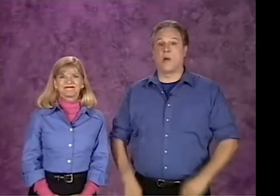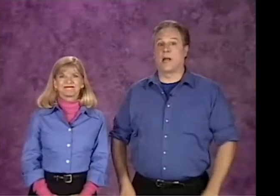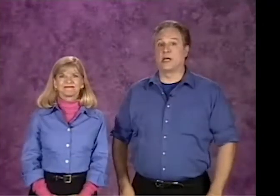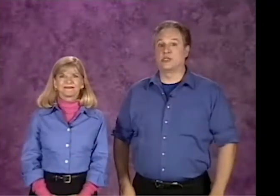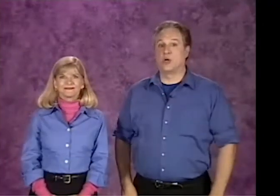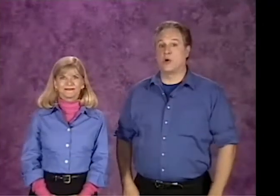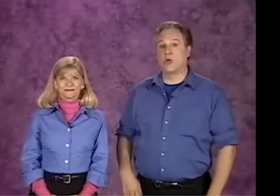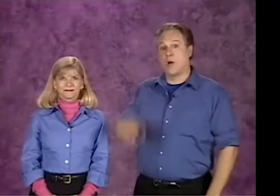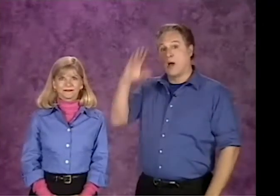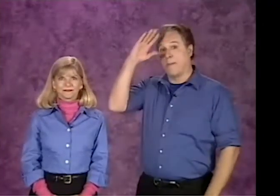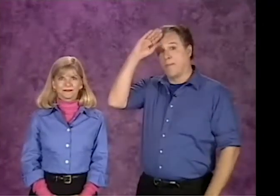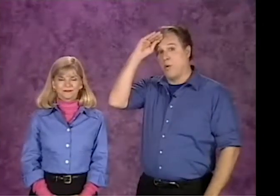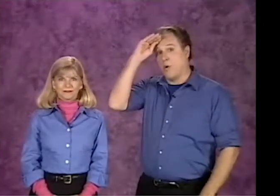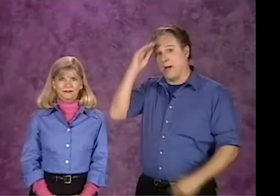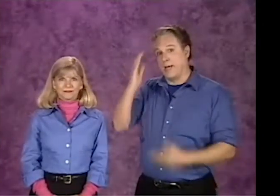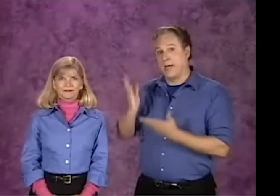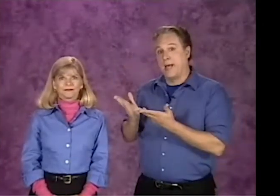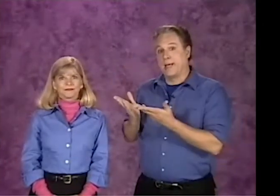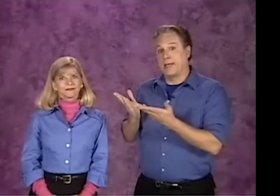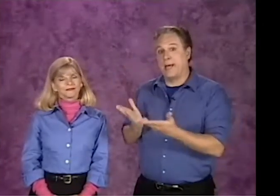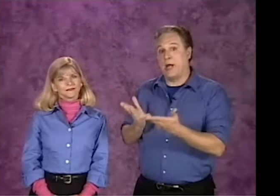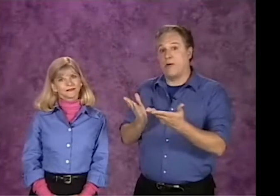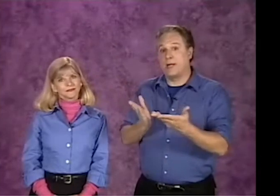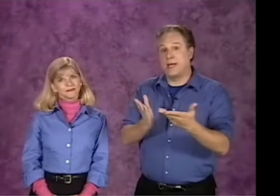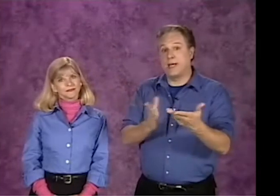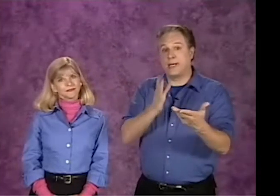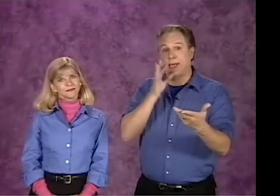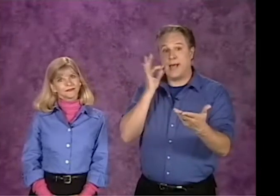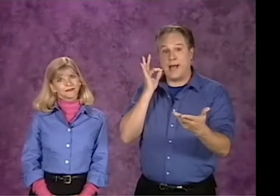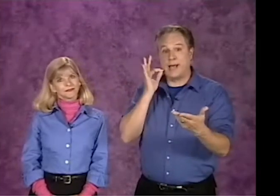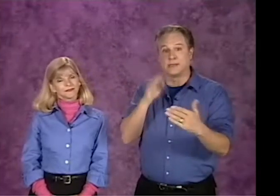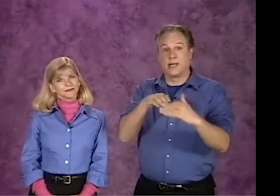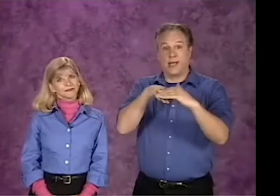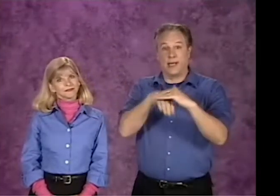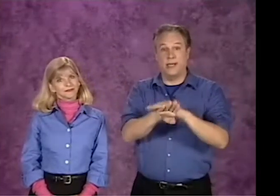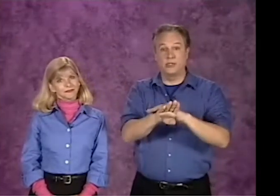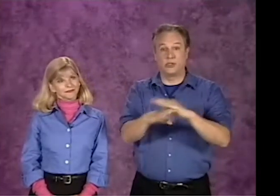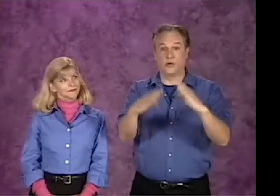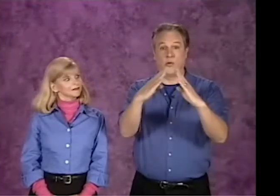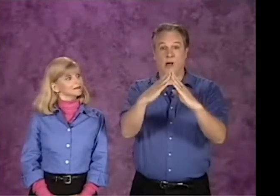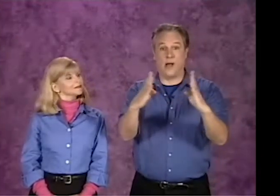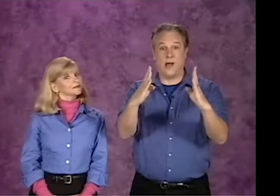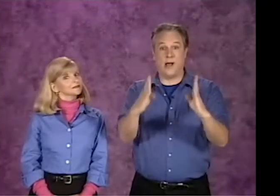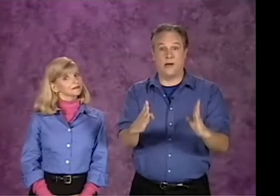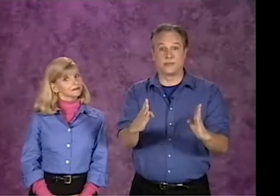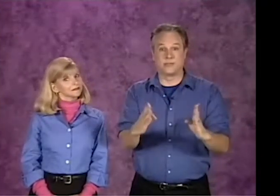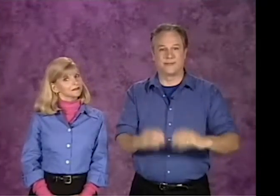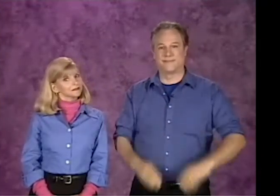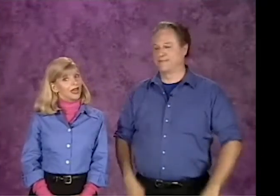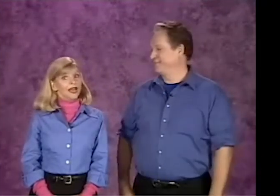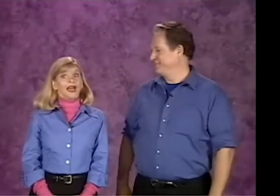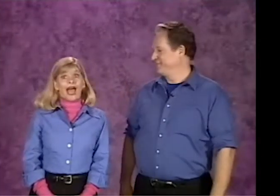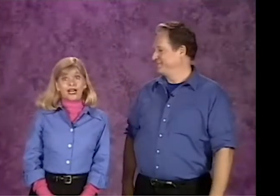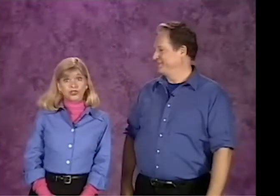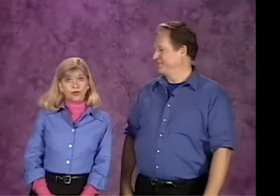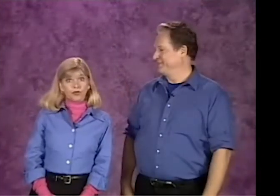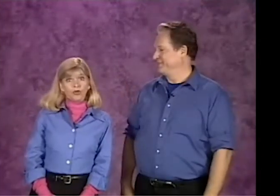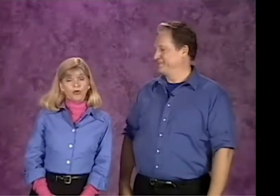I show you a boy carrying a cat into a house. As you view the